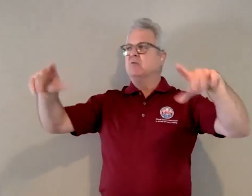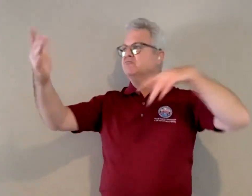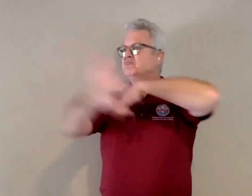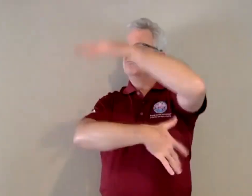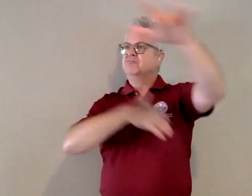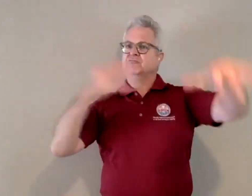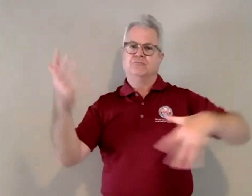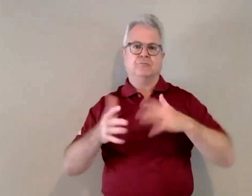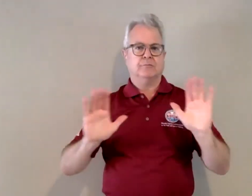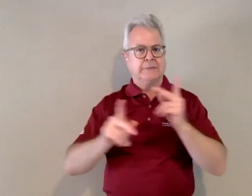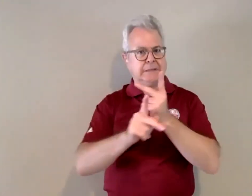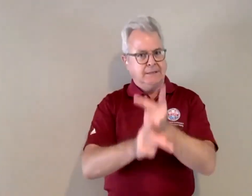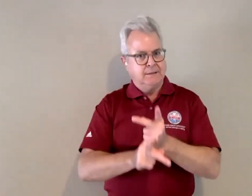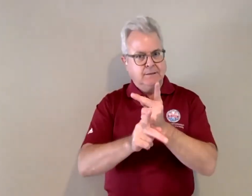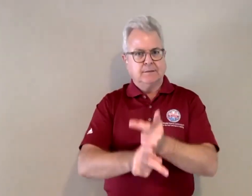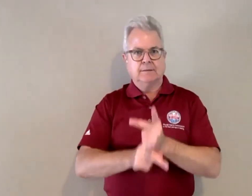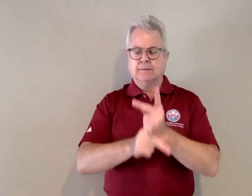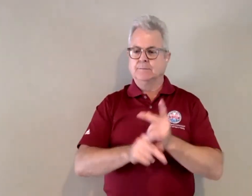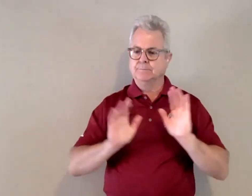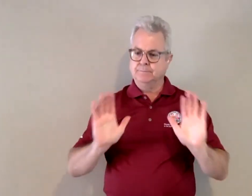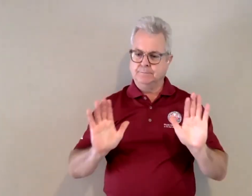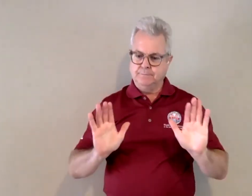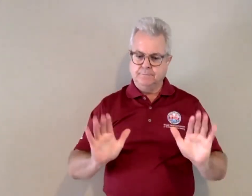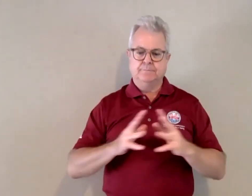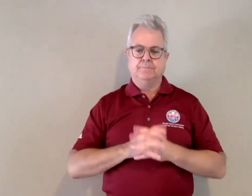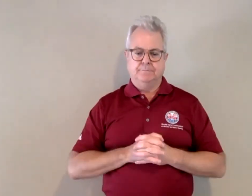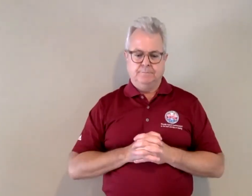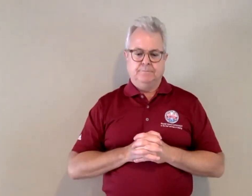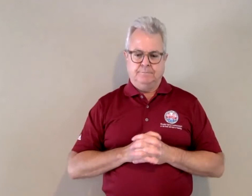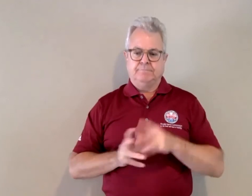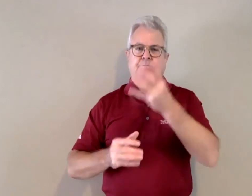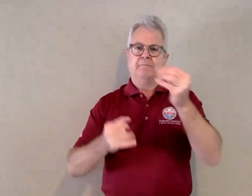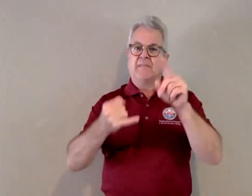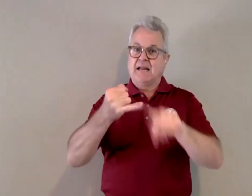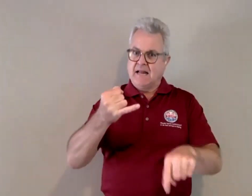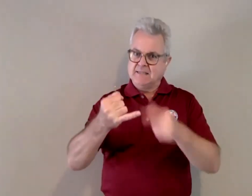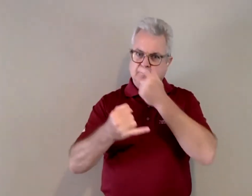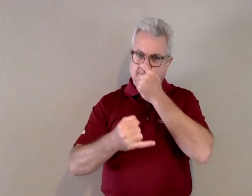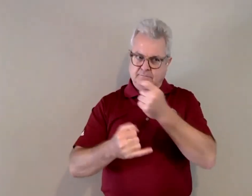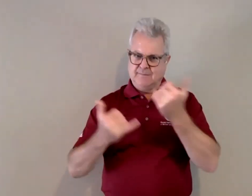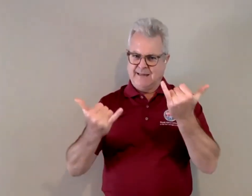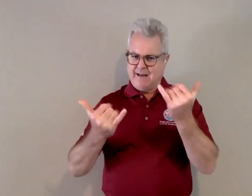no masks and parties, gatherings in colleges and other places. Please be